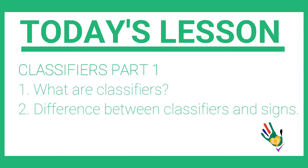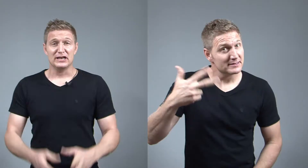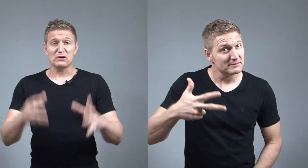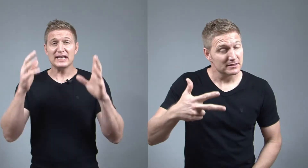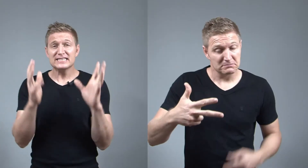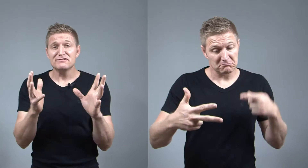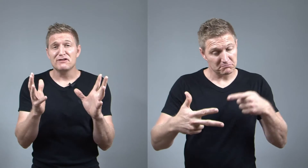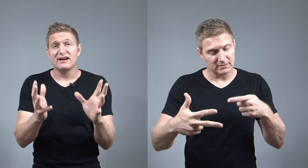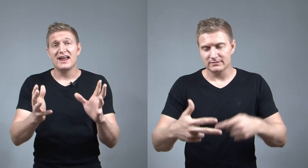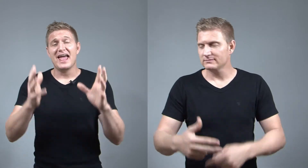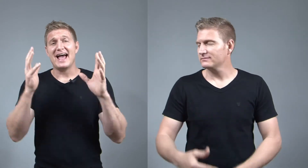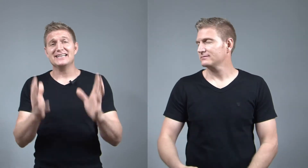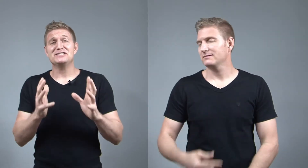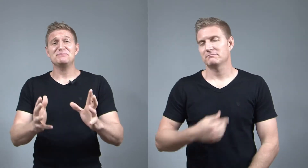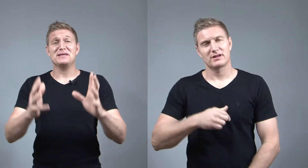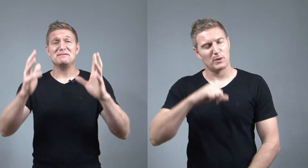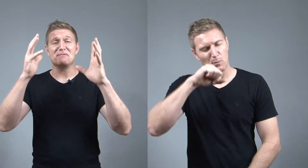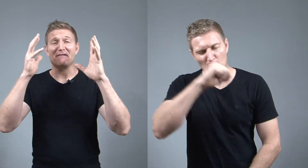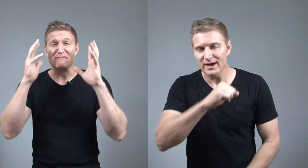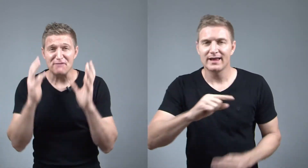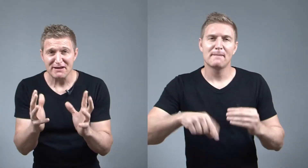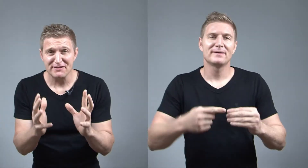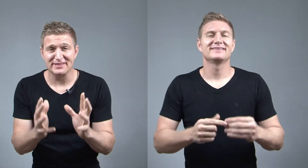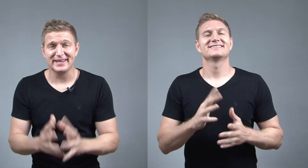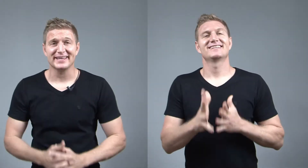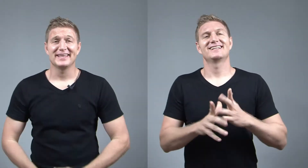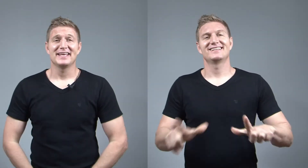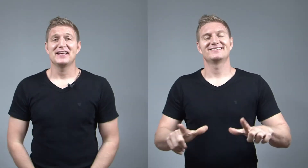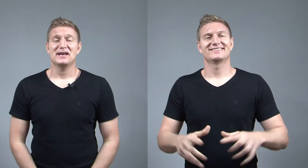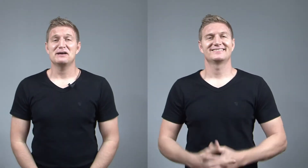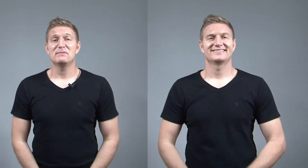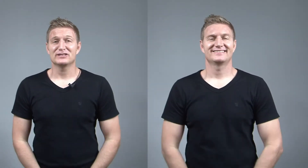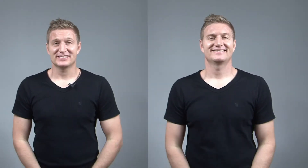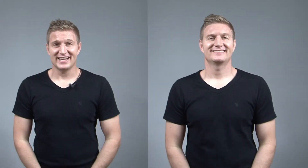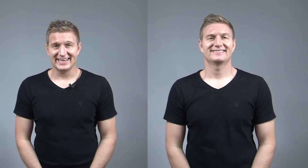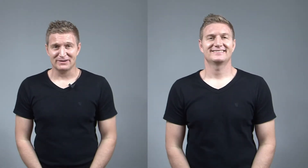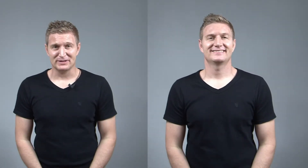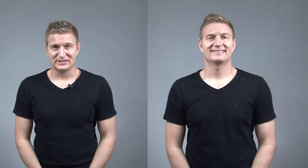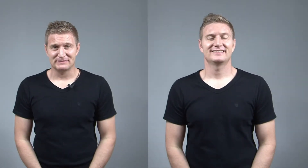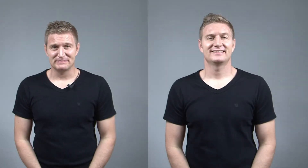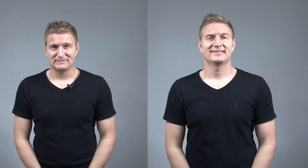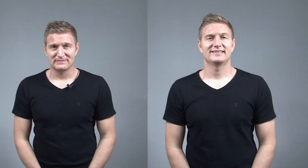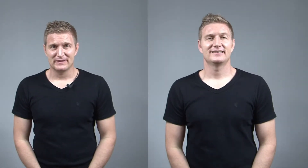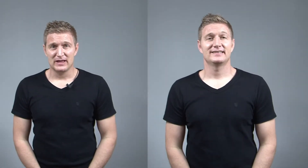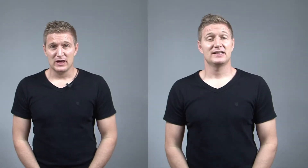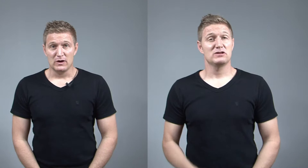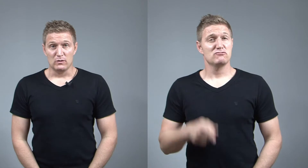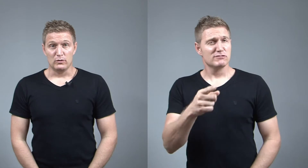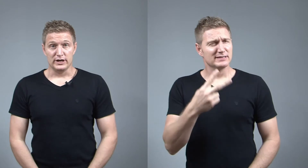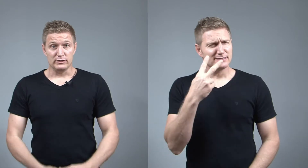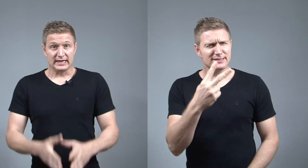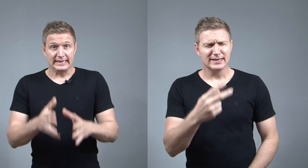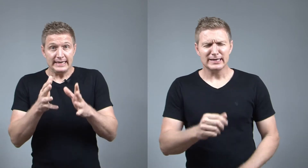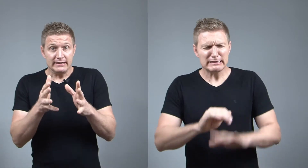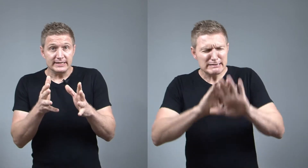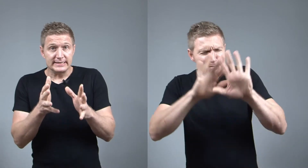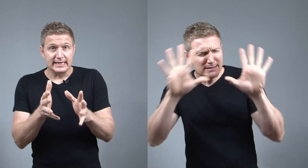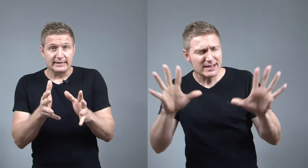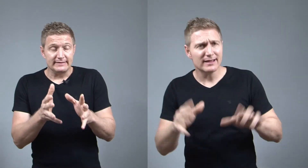Now, classifier has to be my favorite thing about sign language, where you can clearly see that